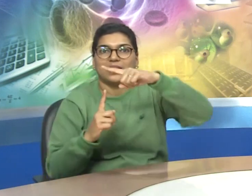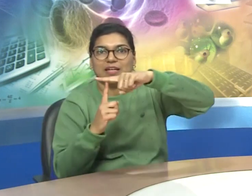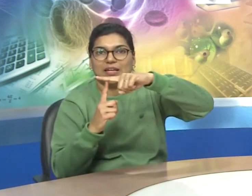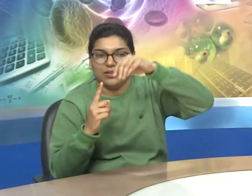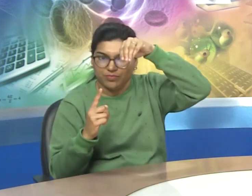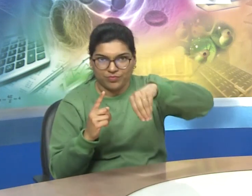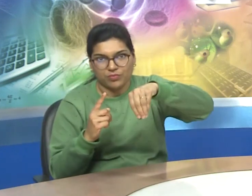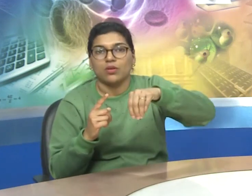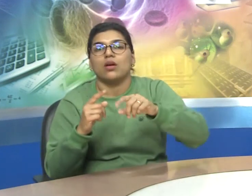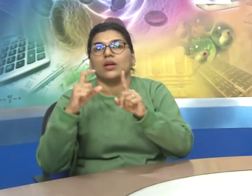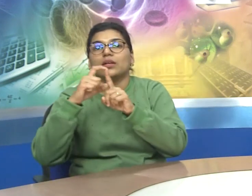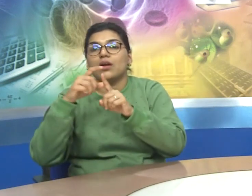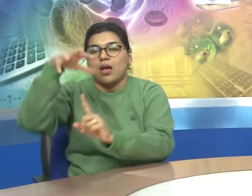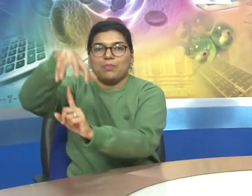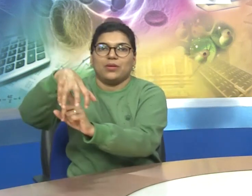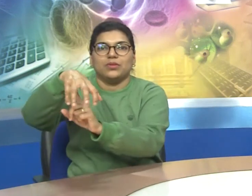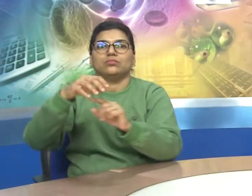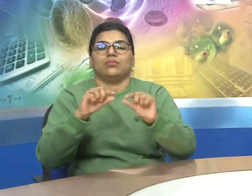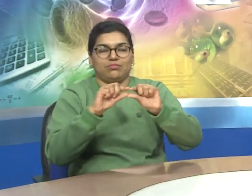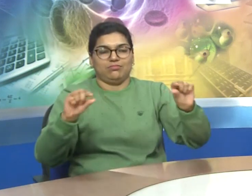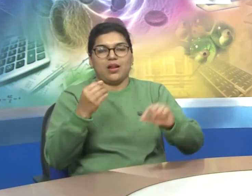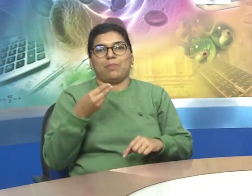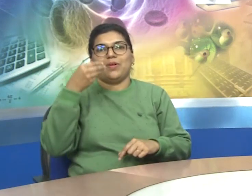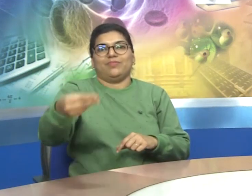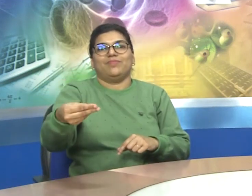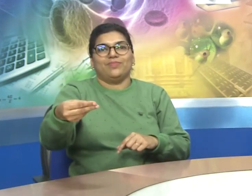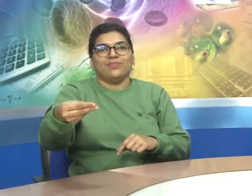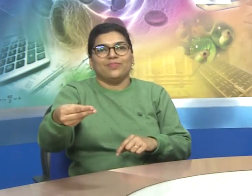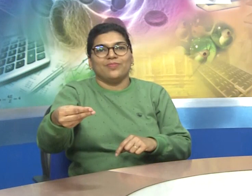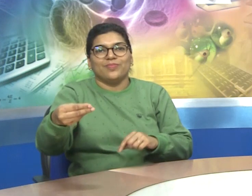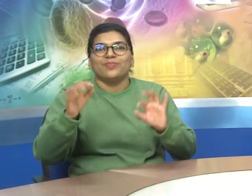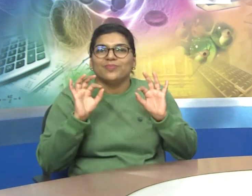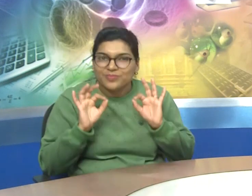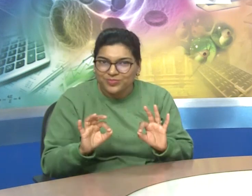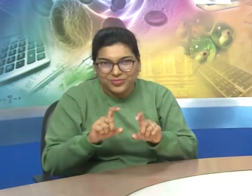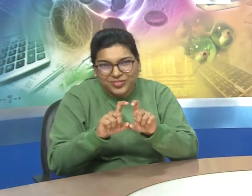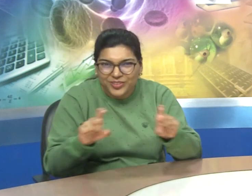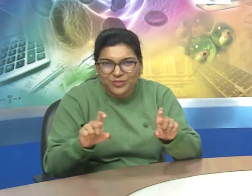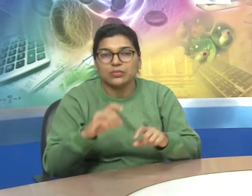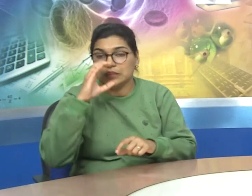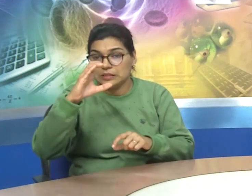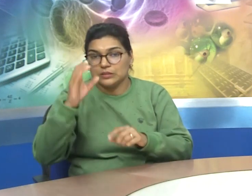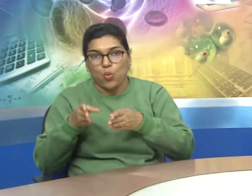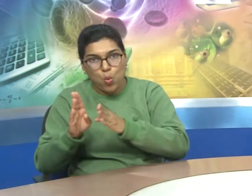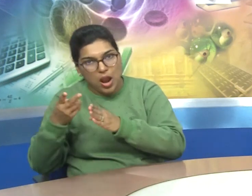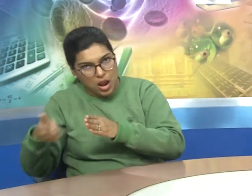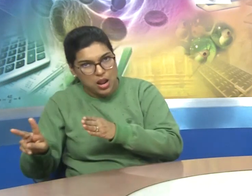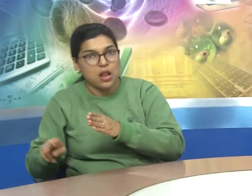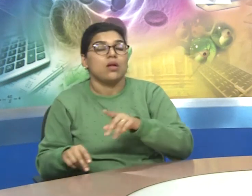year of edition. And the third is teaching department. So there are basically 2 ways.